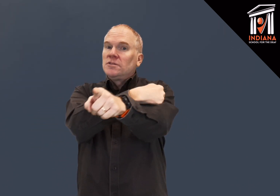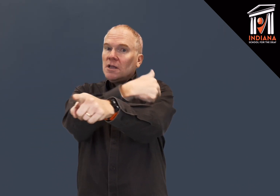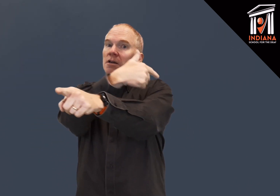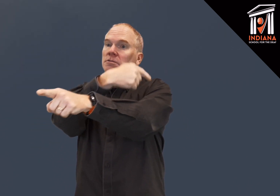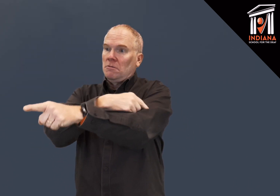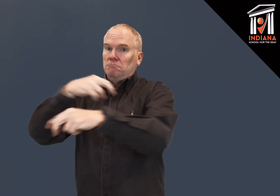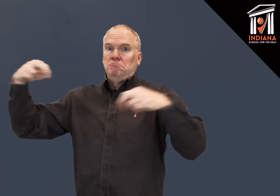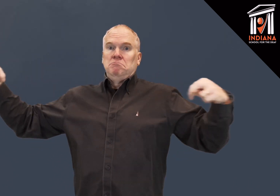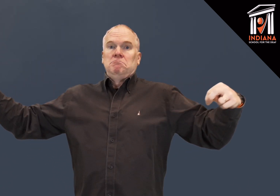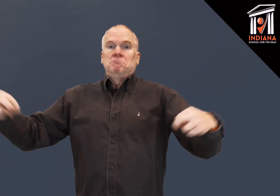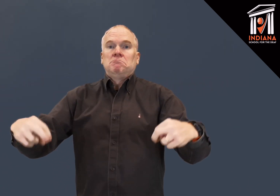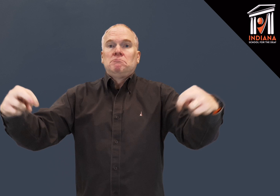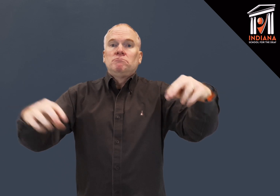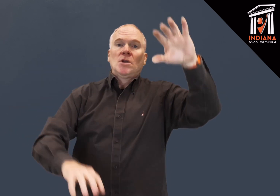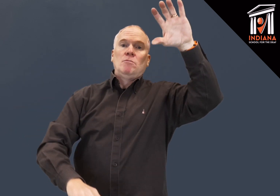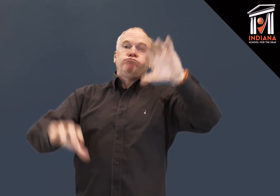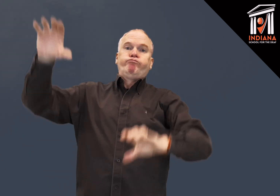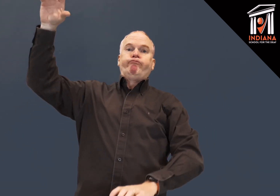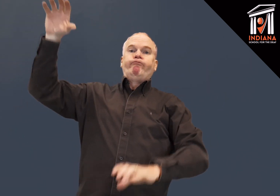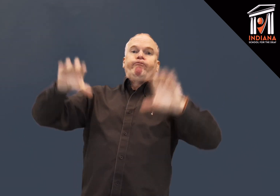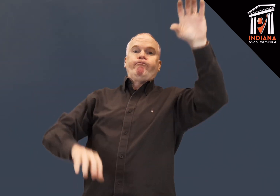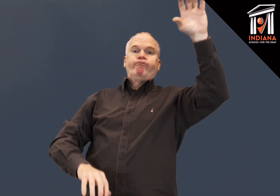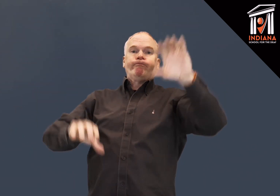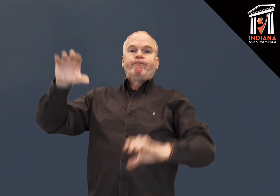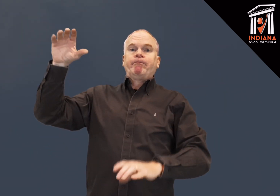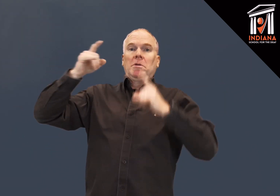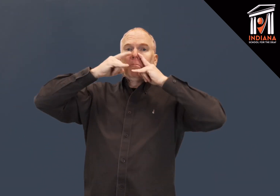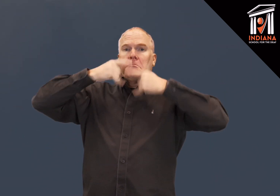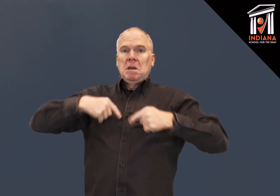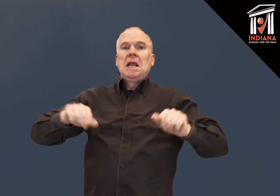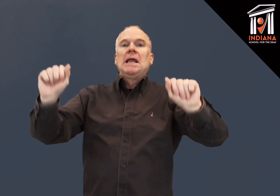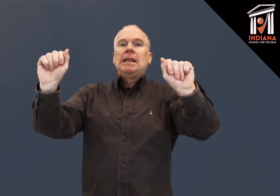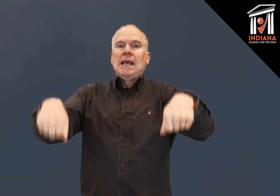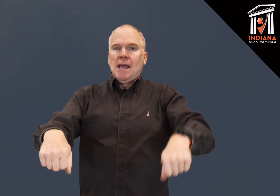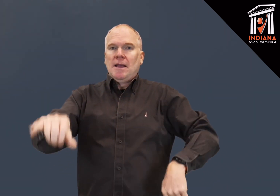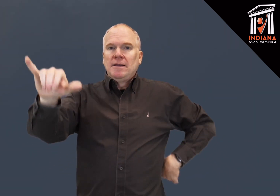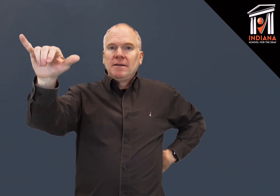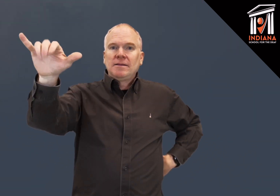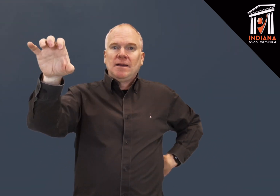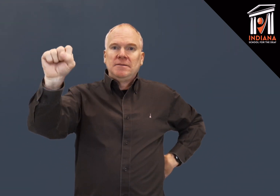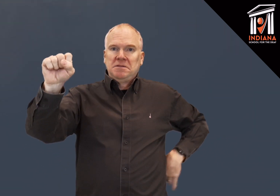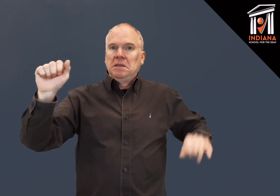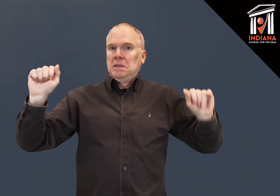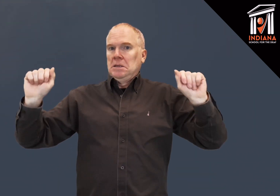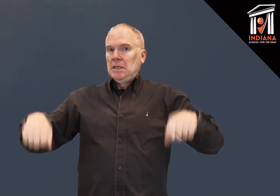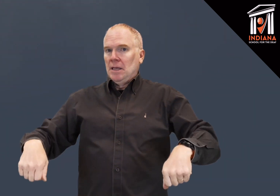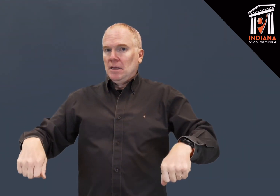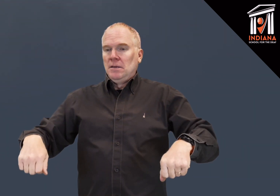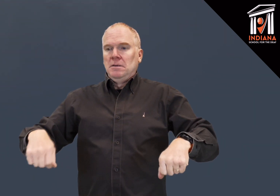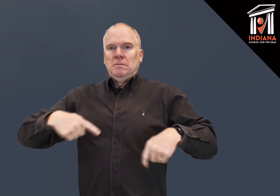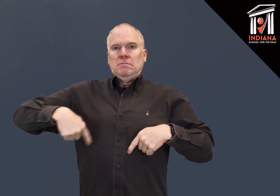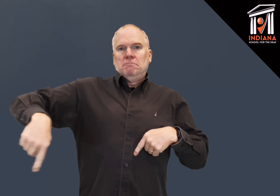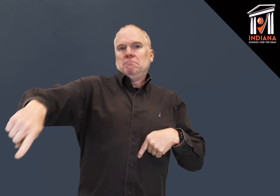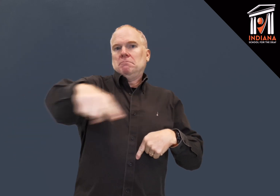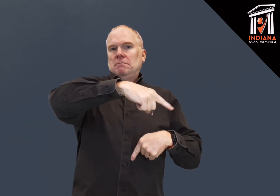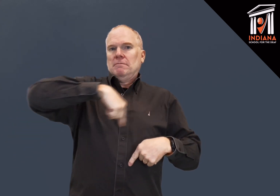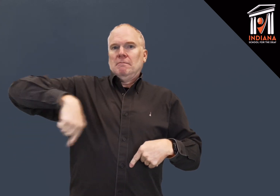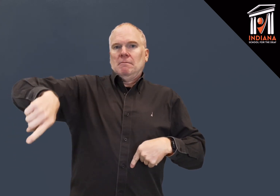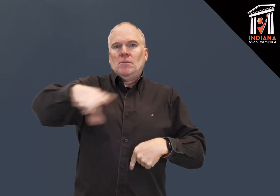Additionally, they explained, as we each get our shots, say that I have the vaccination, I get together with friends who have also been